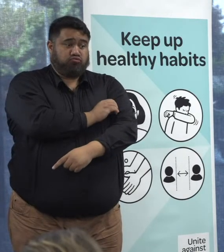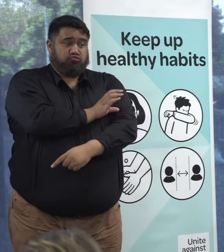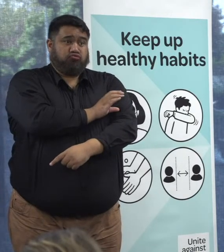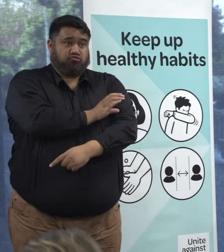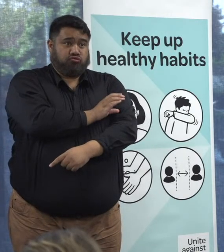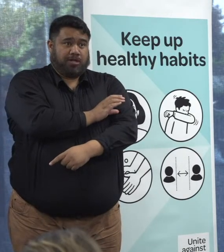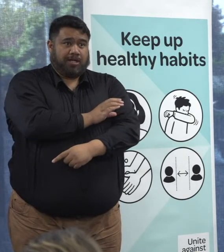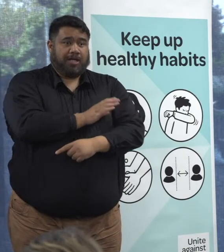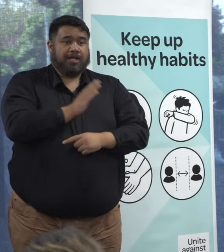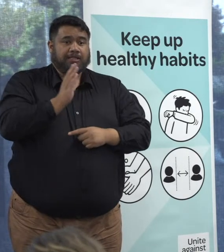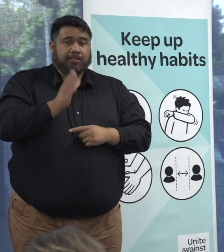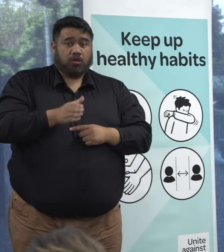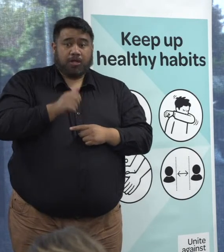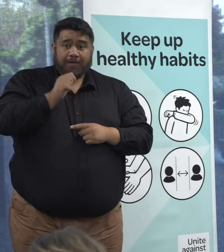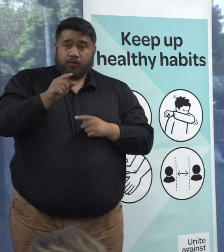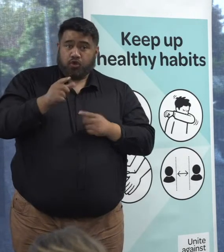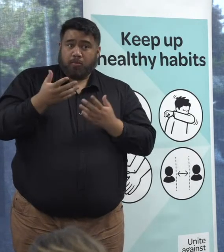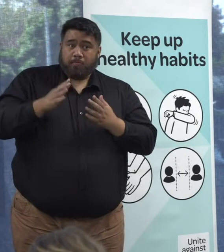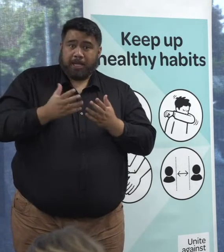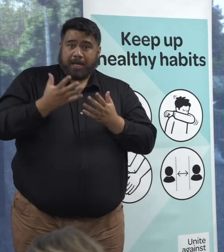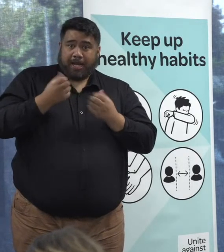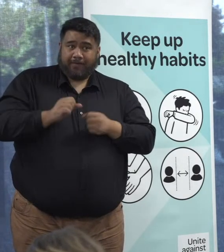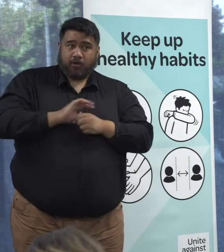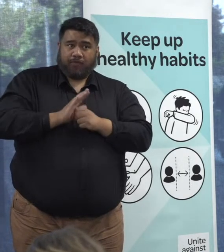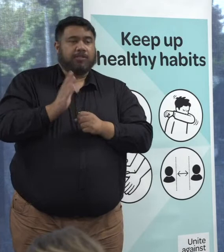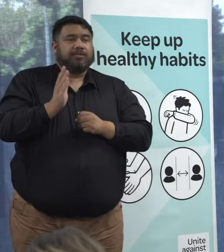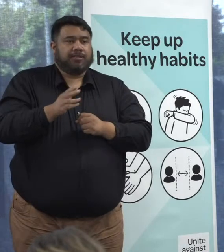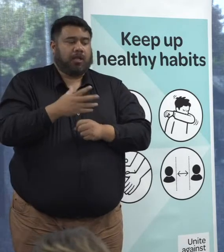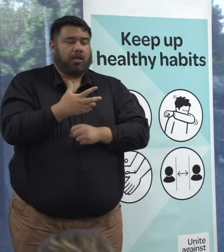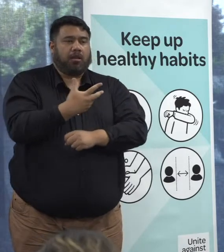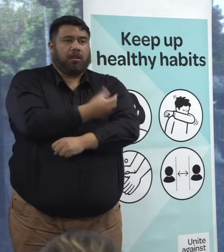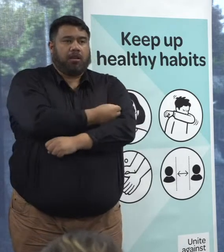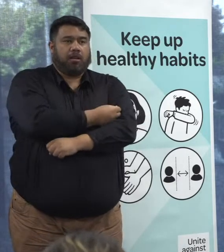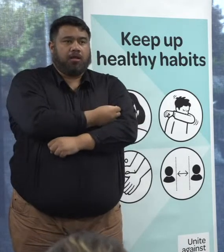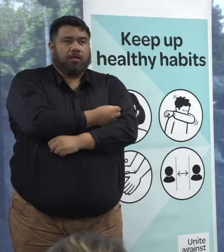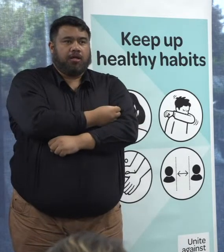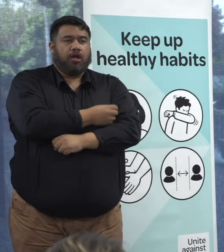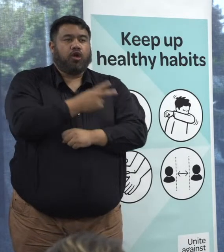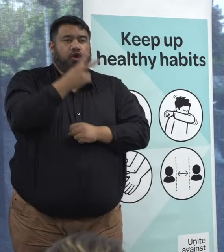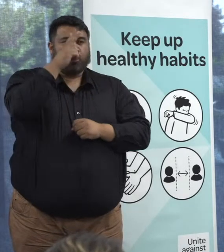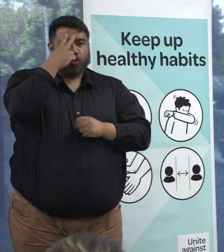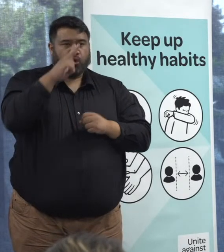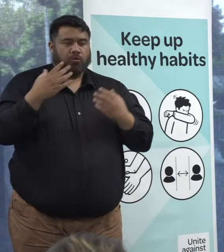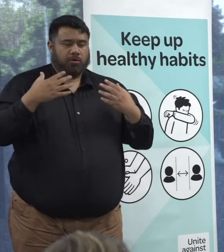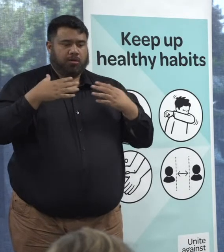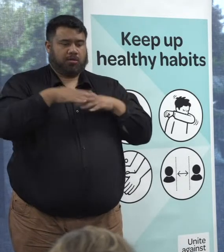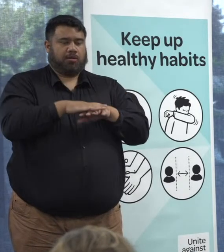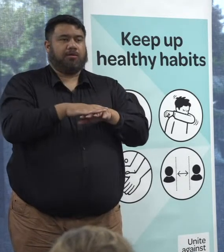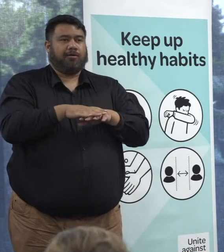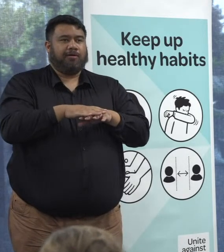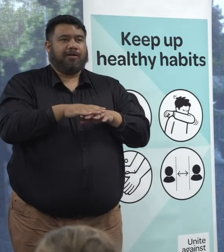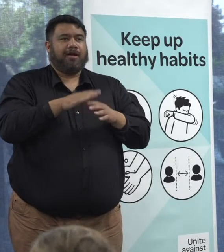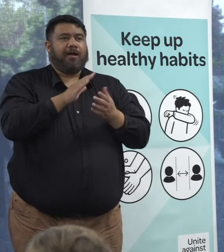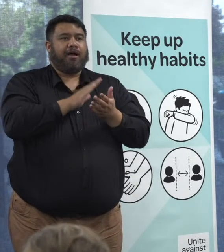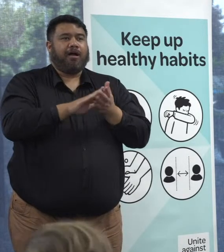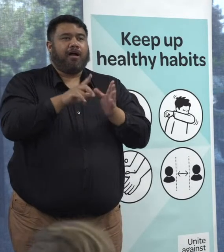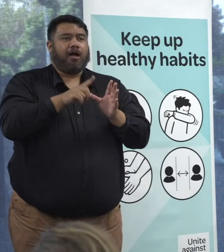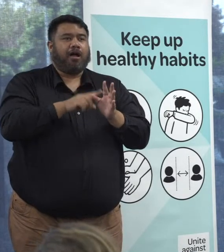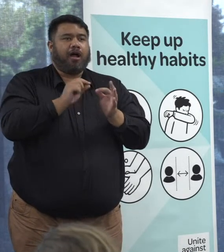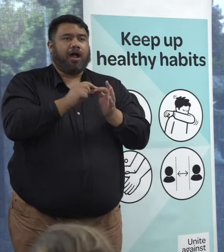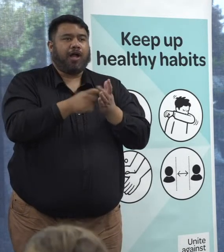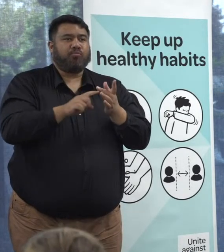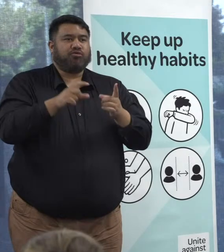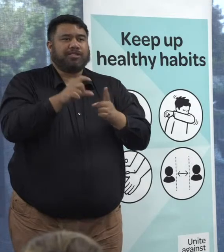has had COVID. And there's a phrase that's been coined for this, describing this as hybrid immunity. And some studies that have